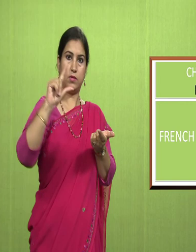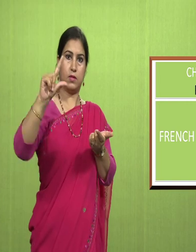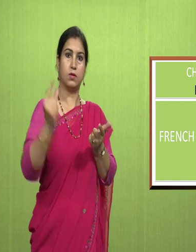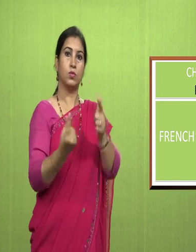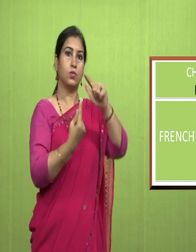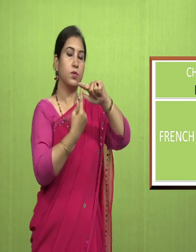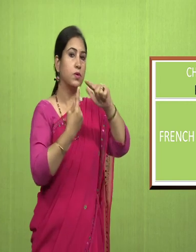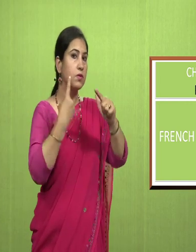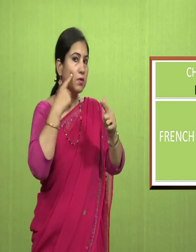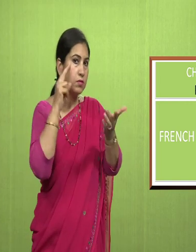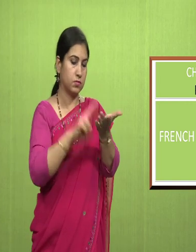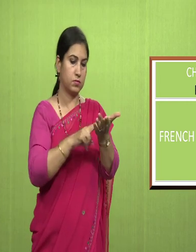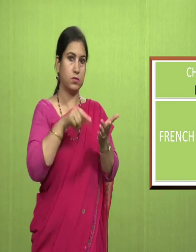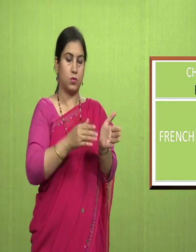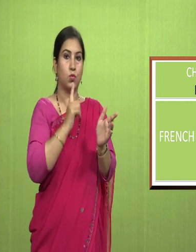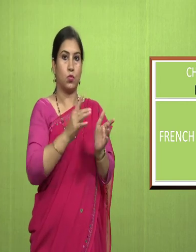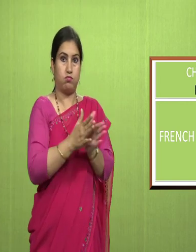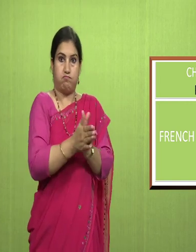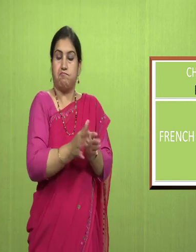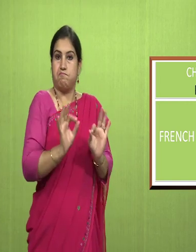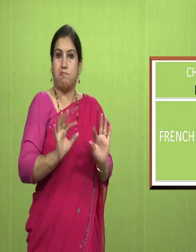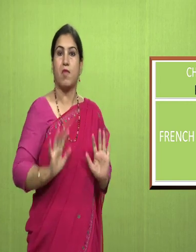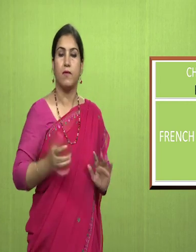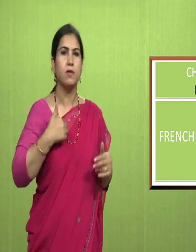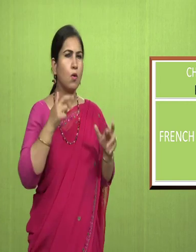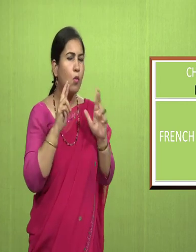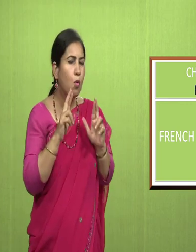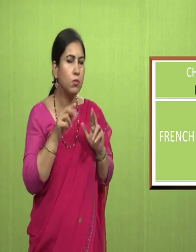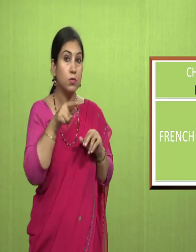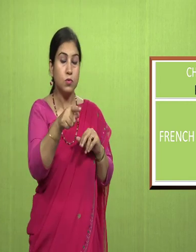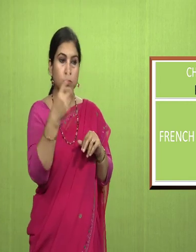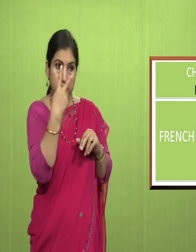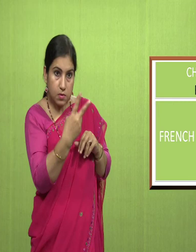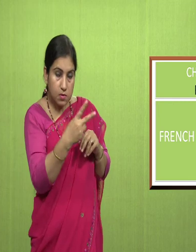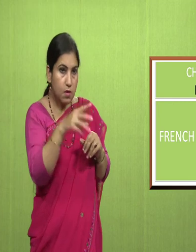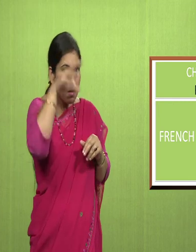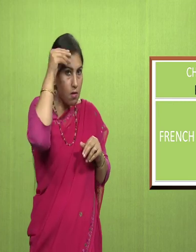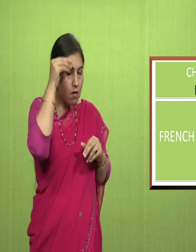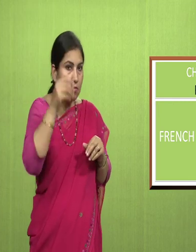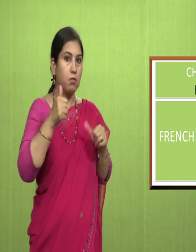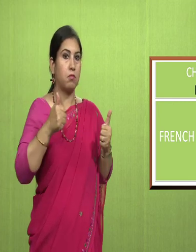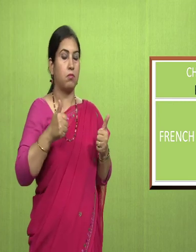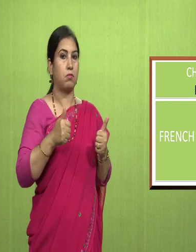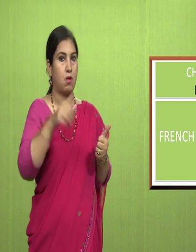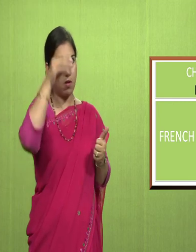This is a very interesting topic and I hope you will enjoy watching this video.